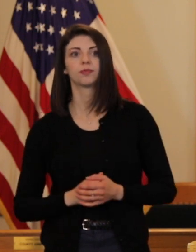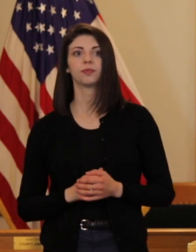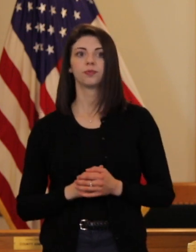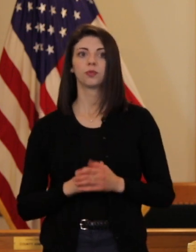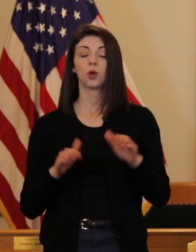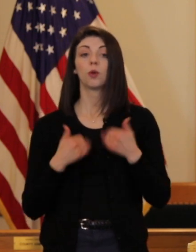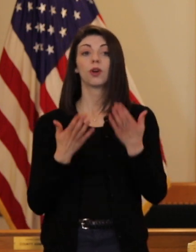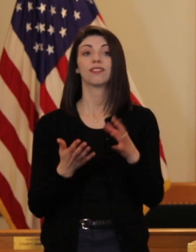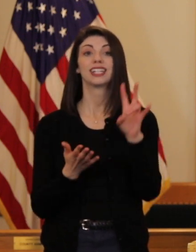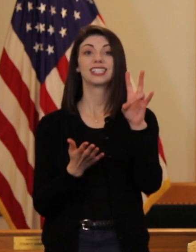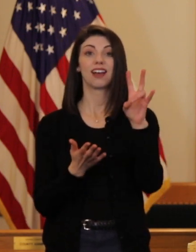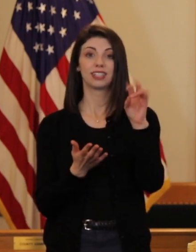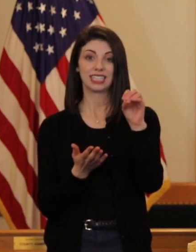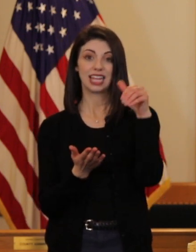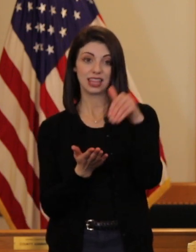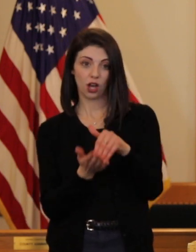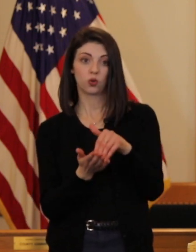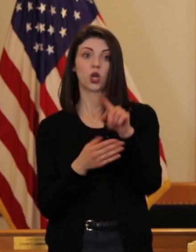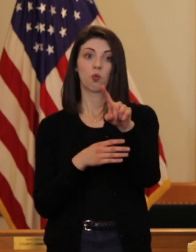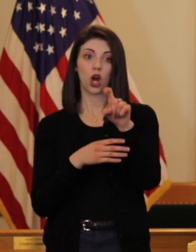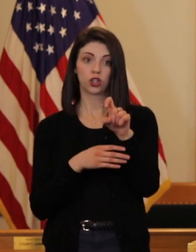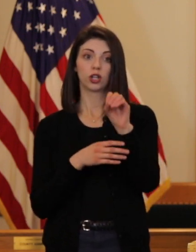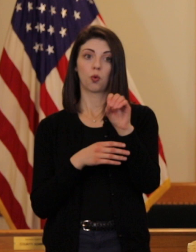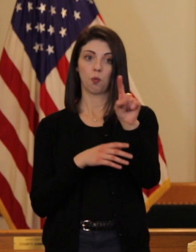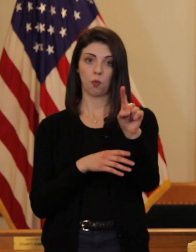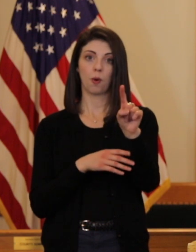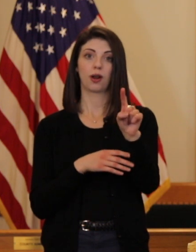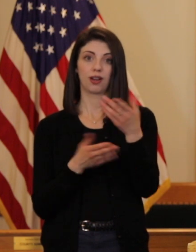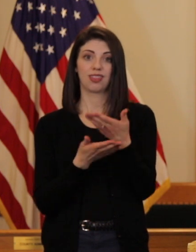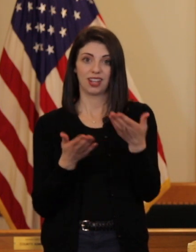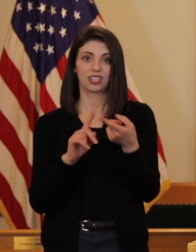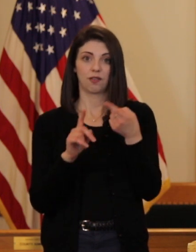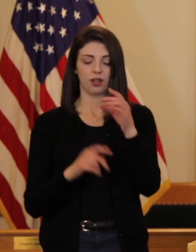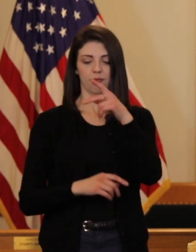distributed 70,101 pieces of personal protective equipment,